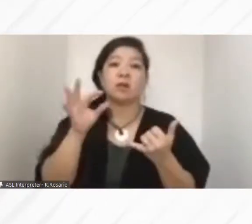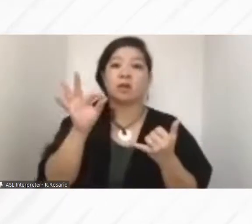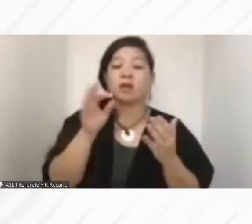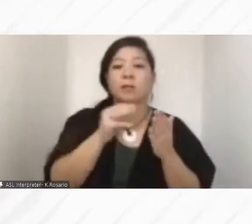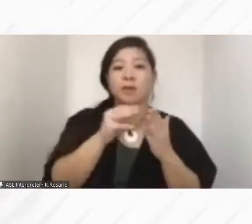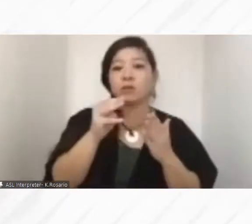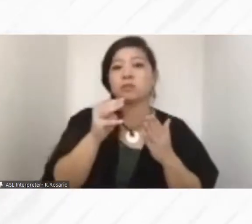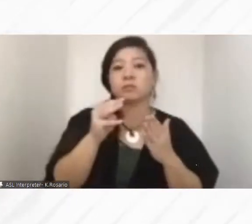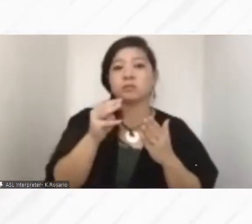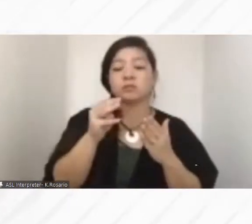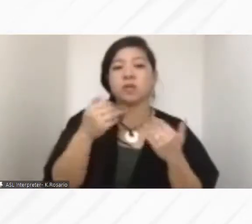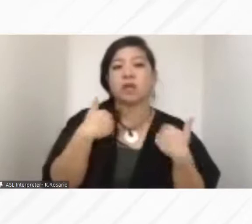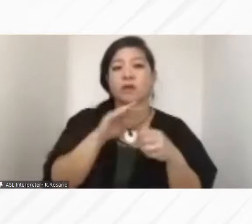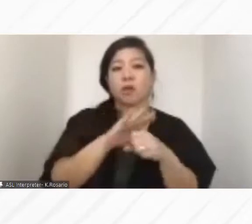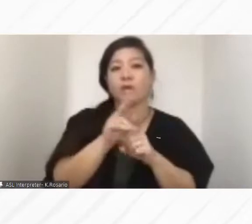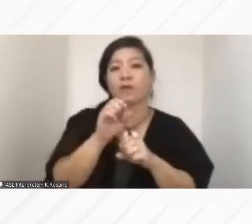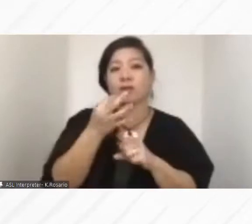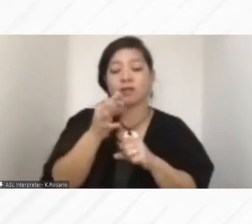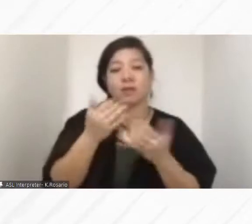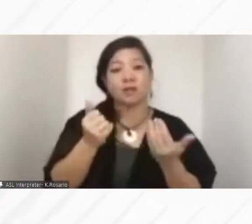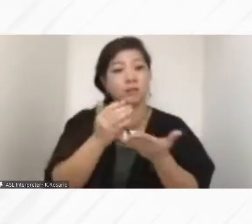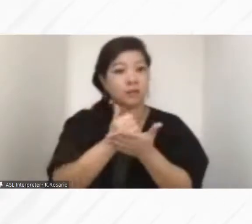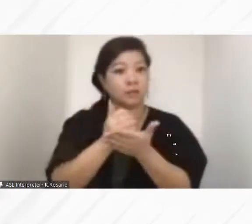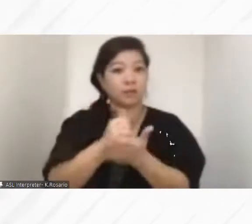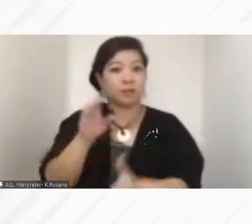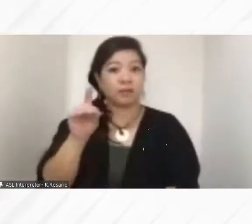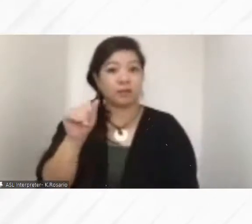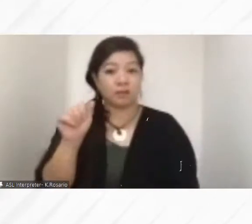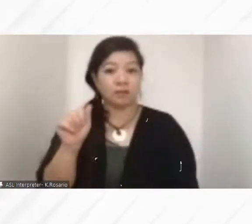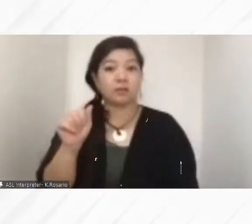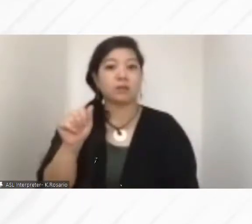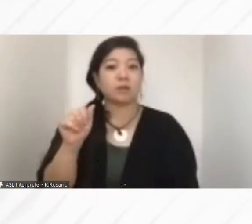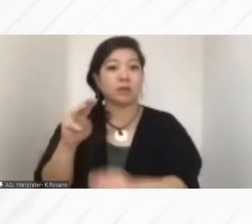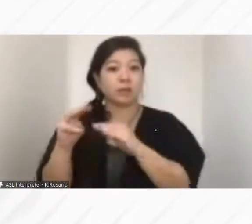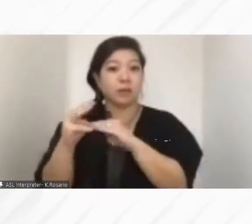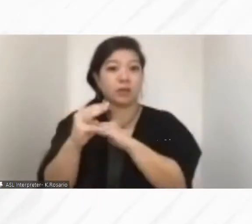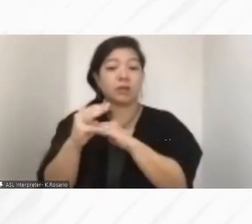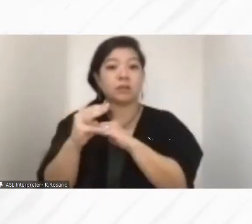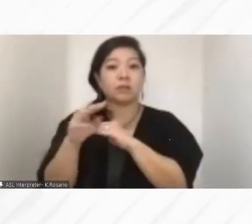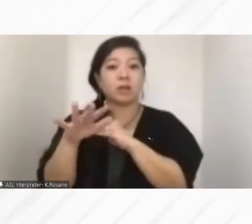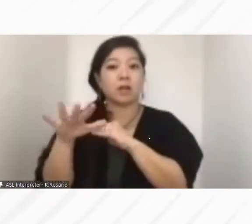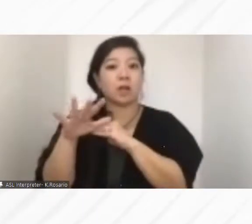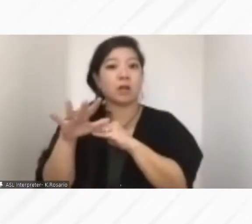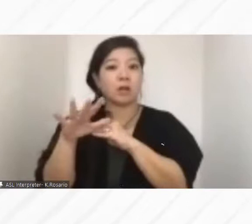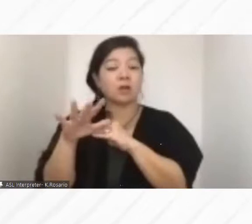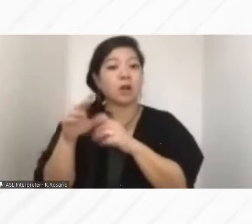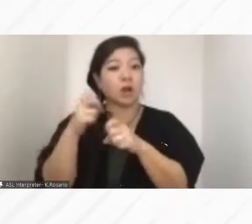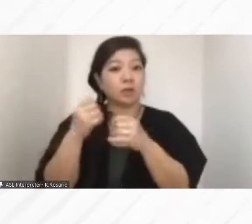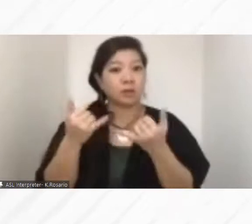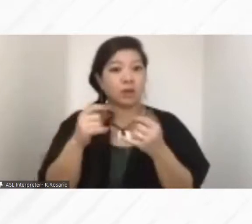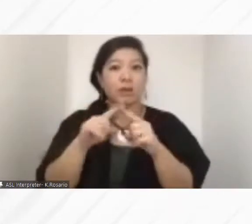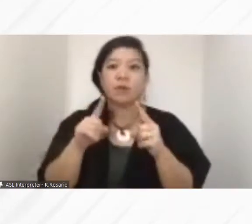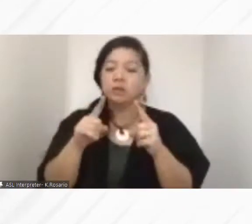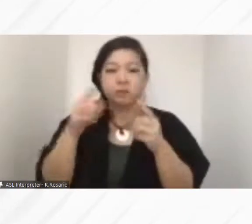diagnosed. In Guam, the data suggests the Chuukese and the Micronesian populations, again, have been hardest hit. But even the